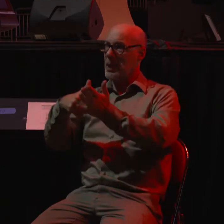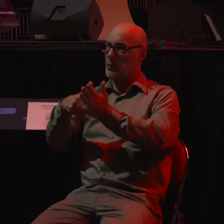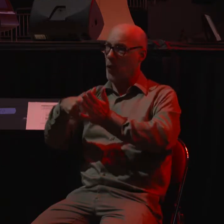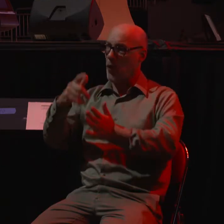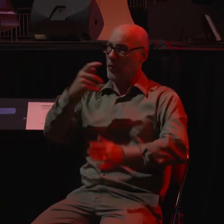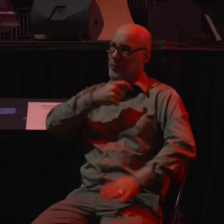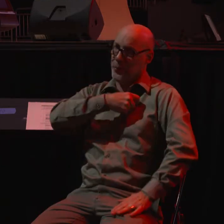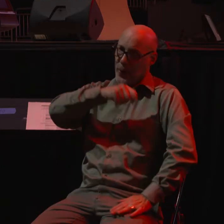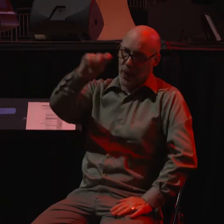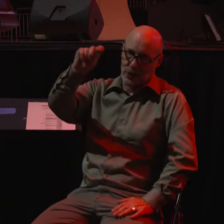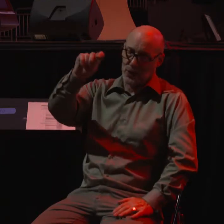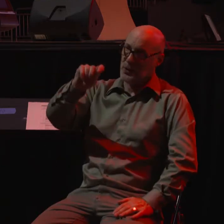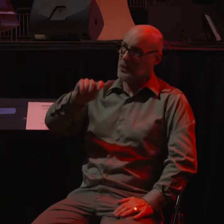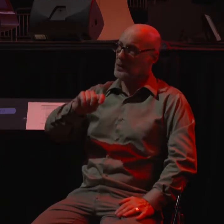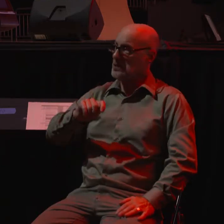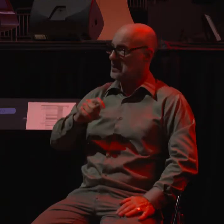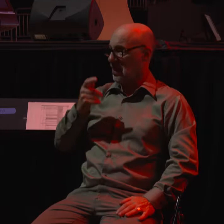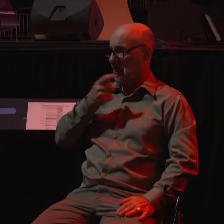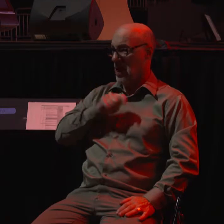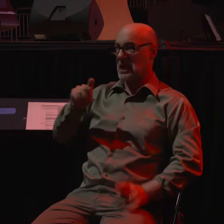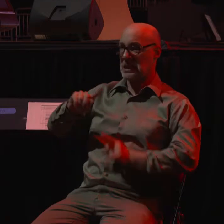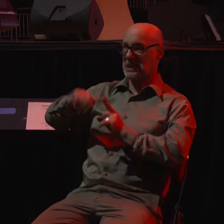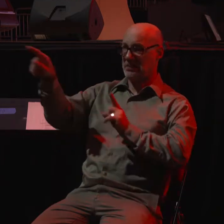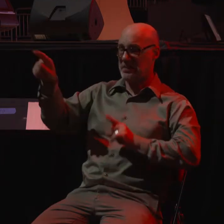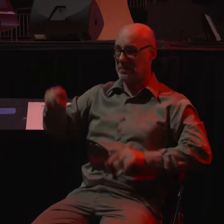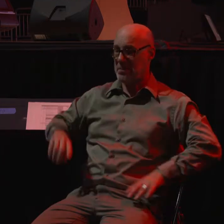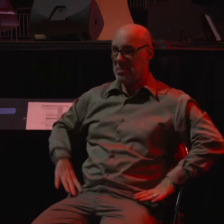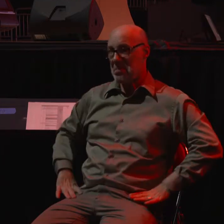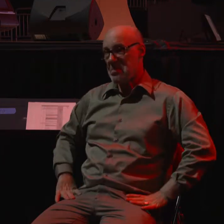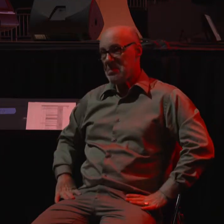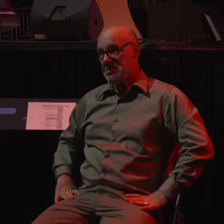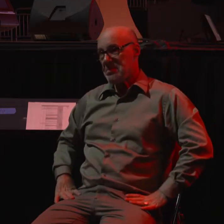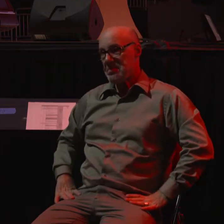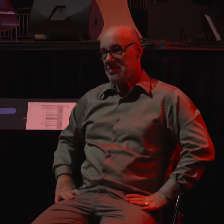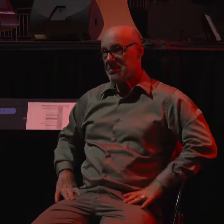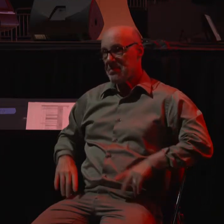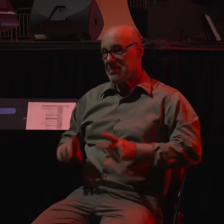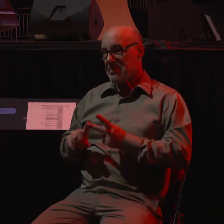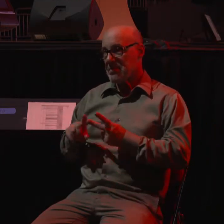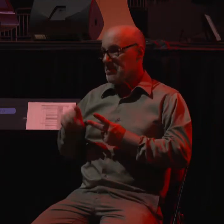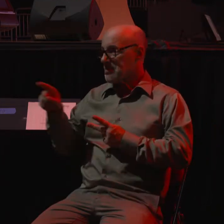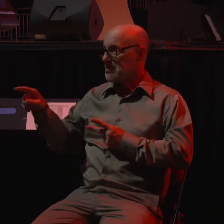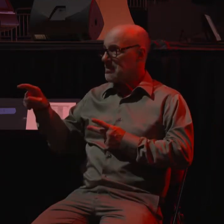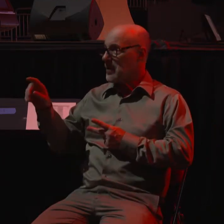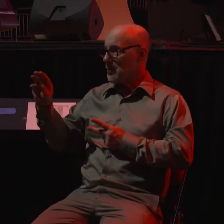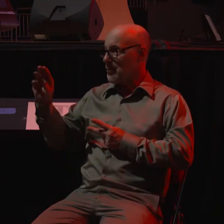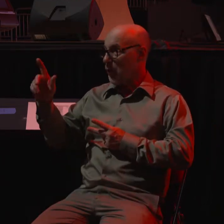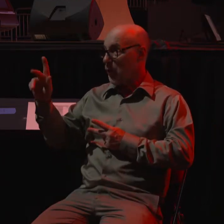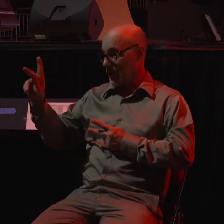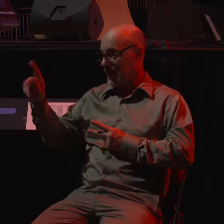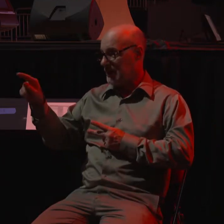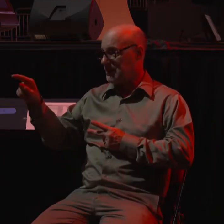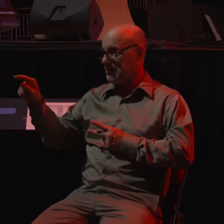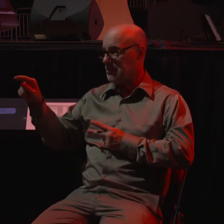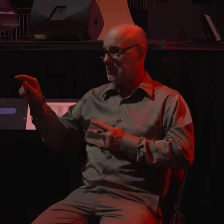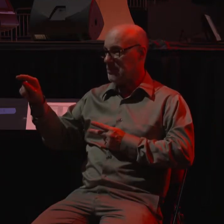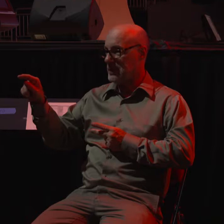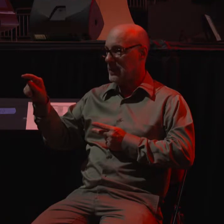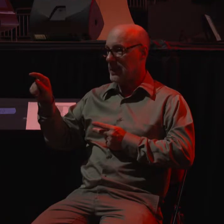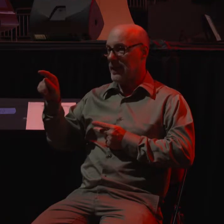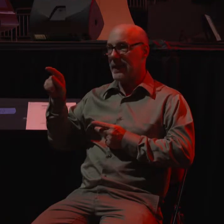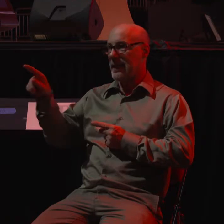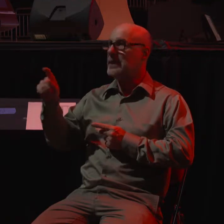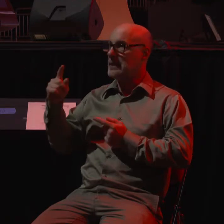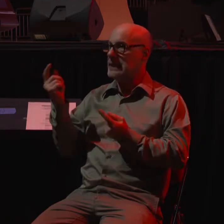theologically, doesn't hold our theological commitments, would be really quick to point to personal transgressions,